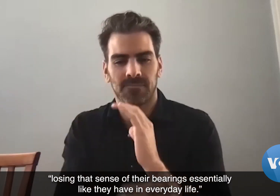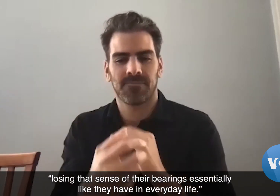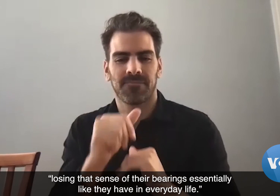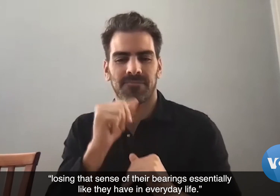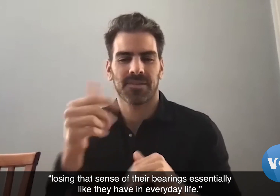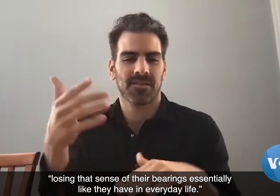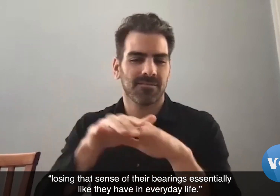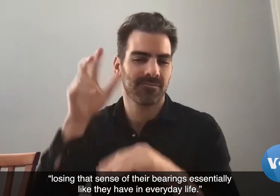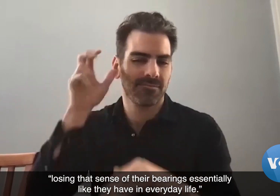that sense of